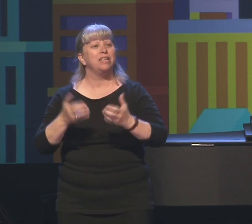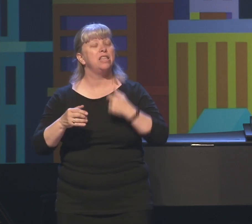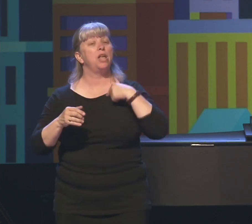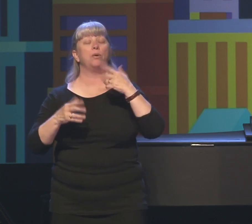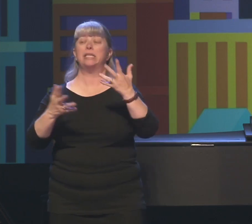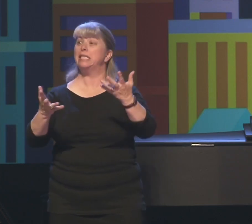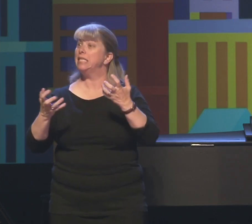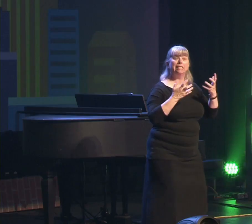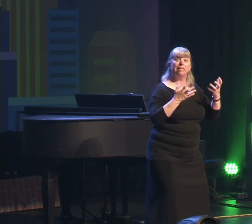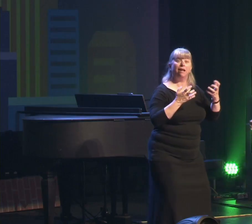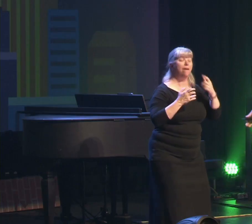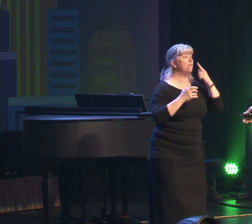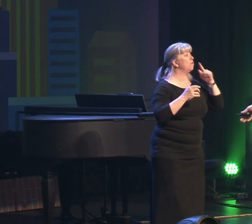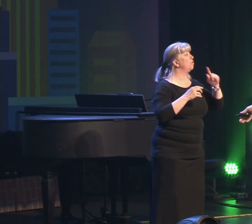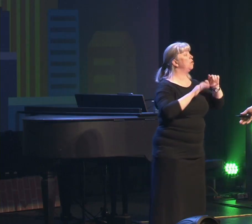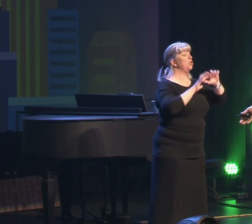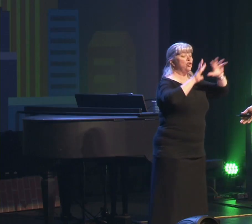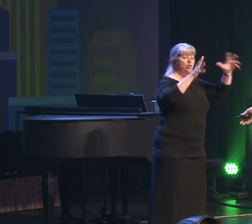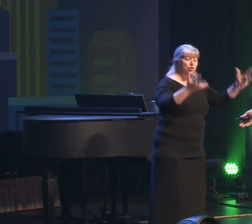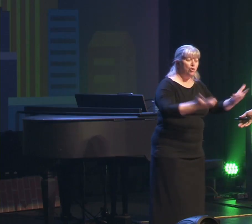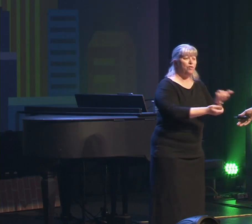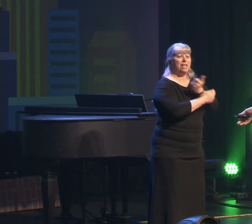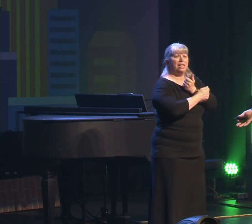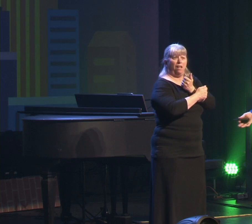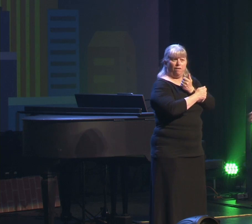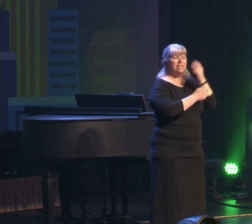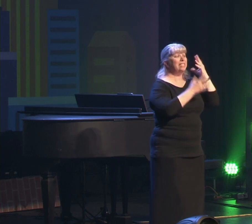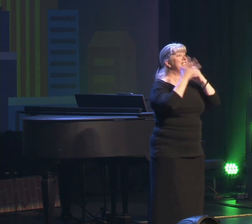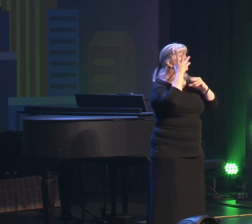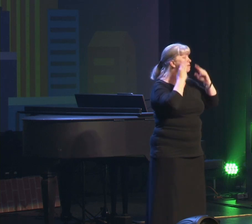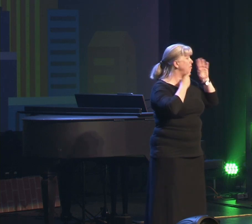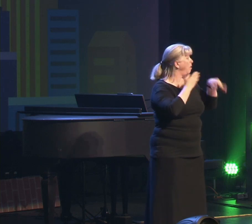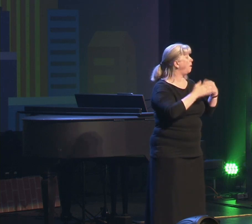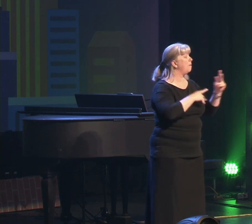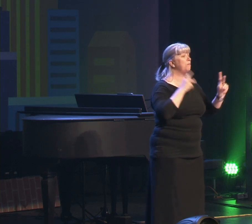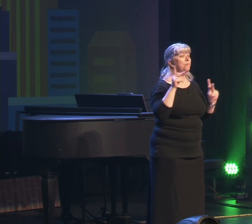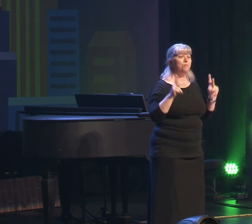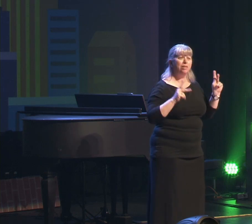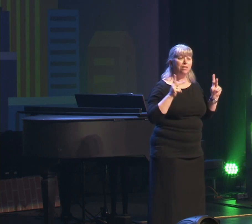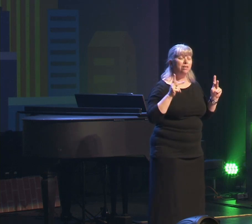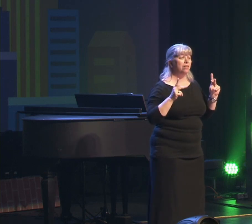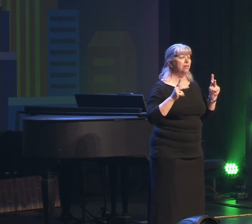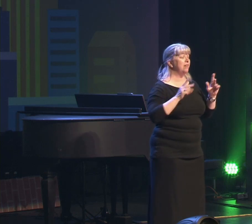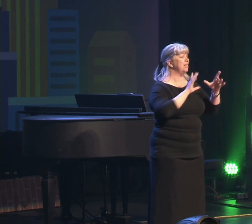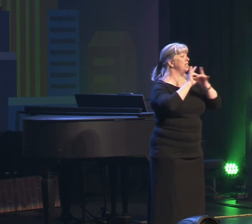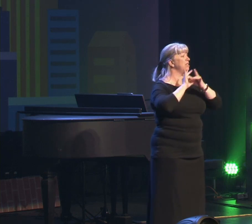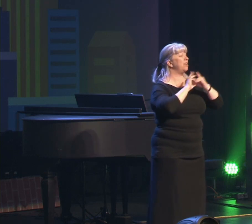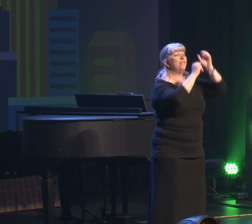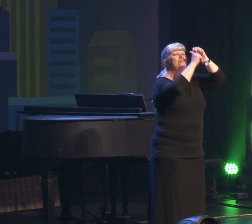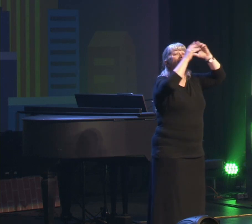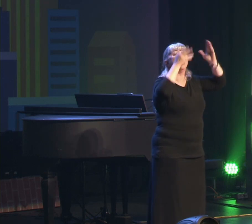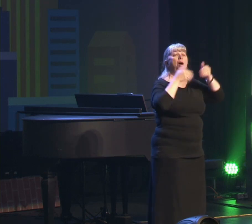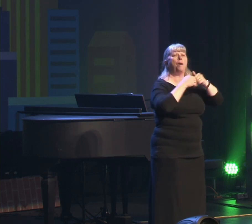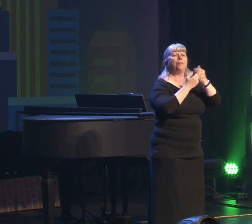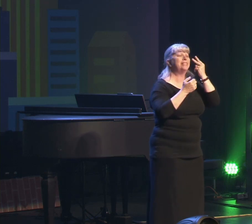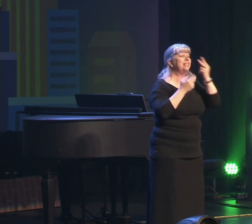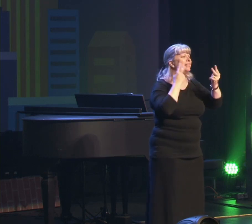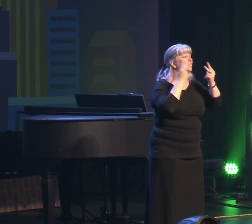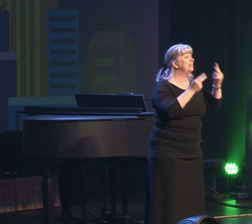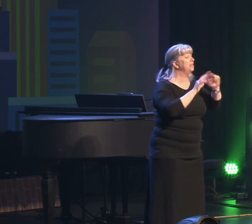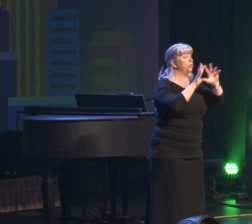this desire for a universal love to be experienced by all of humanity. It's a unifying vision. It's a way of seeing the world